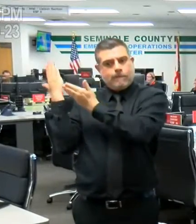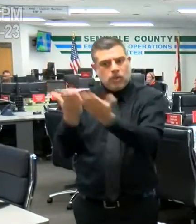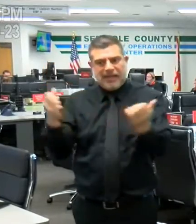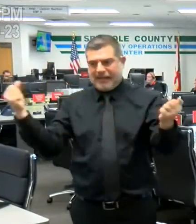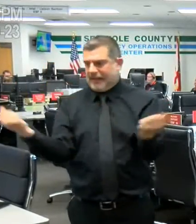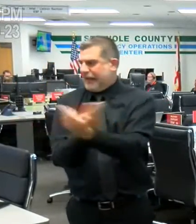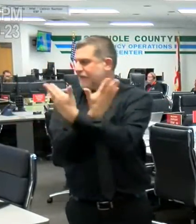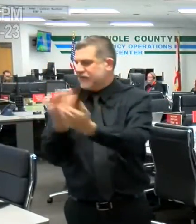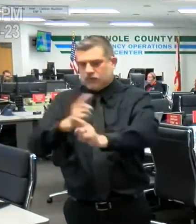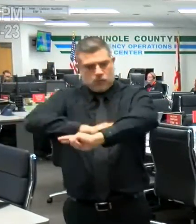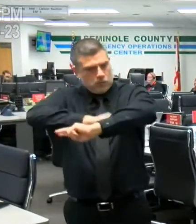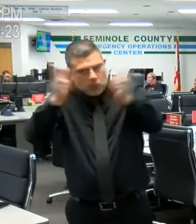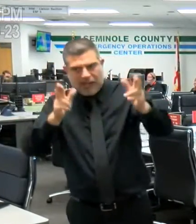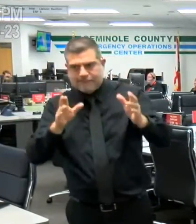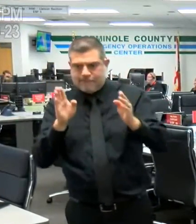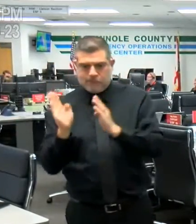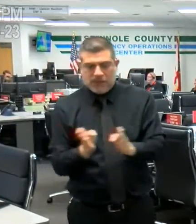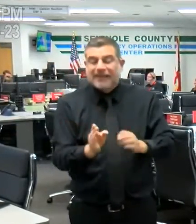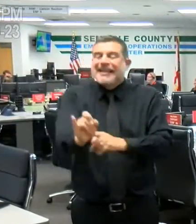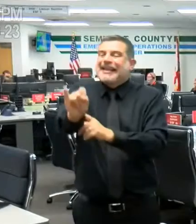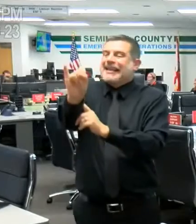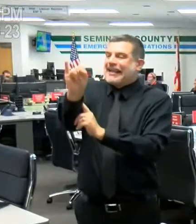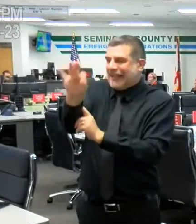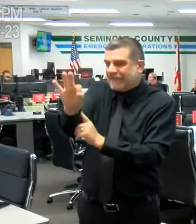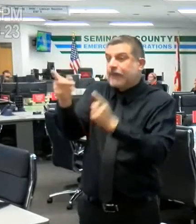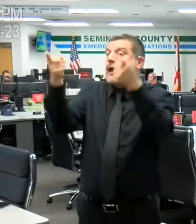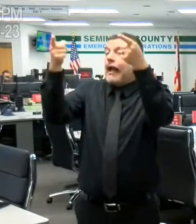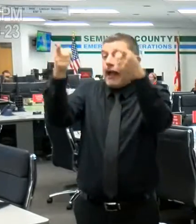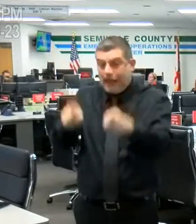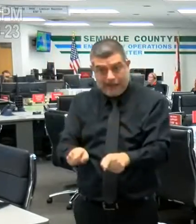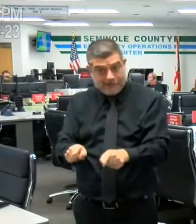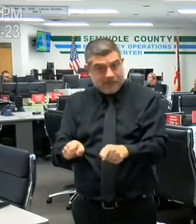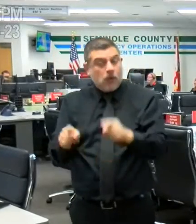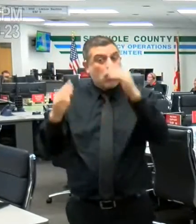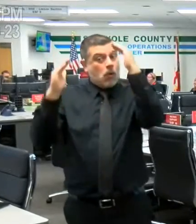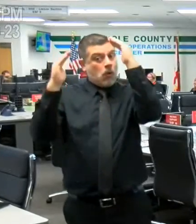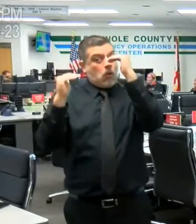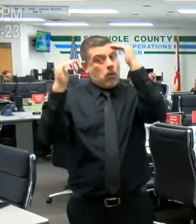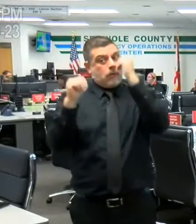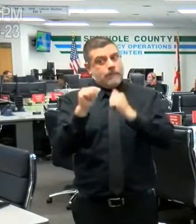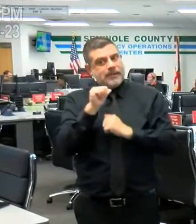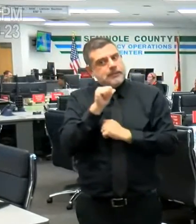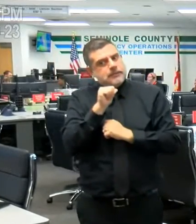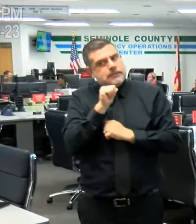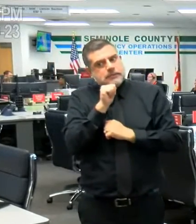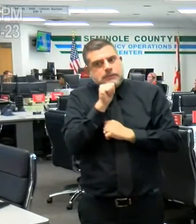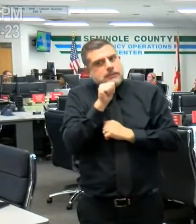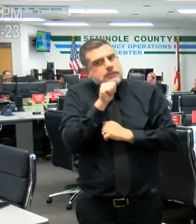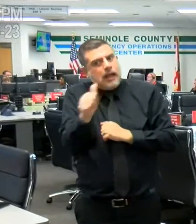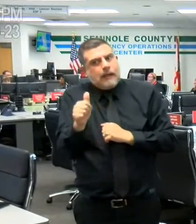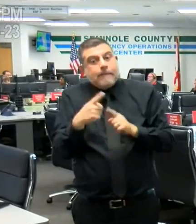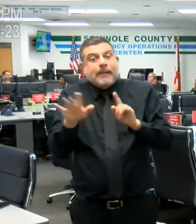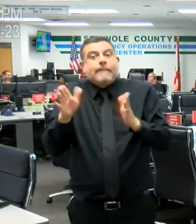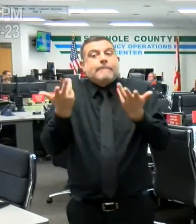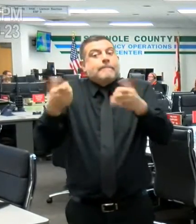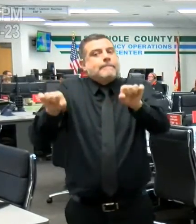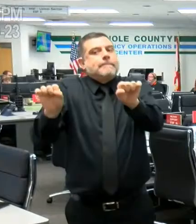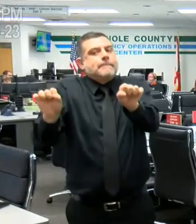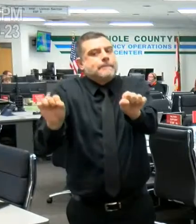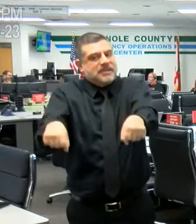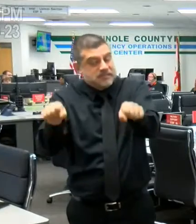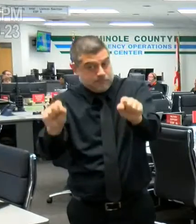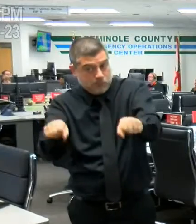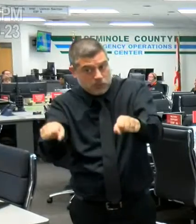go, and hoping that we're far enough away where we don't realize some of the potential that this particular